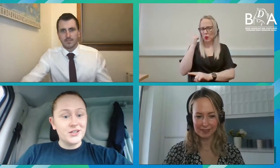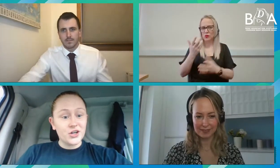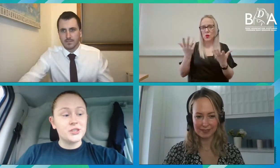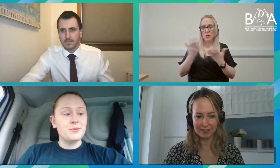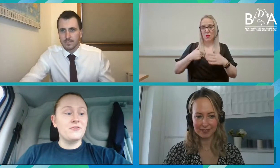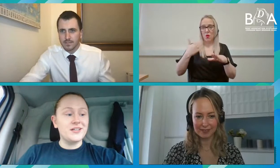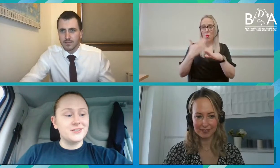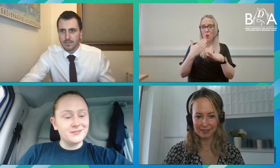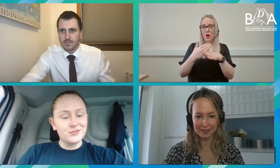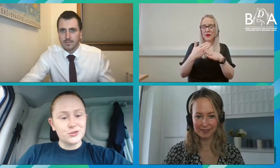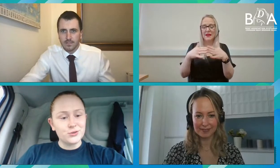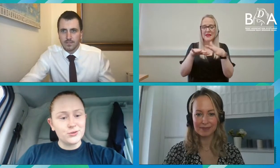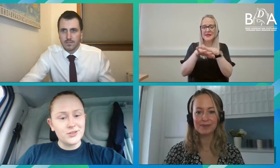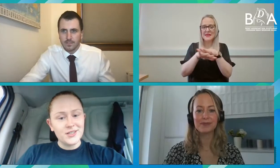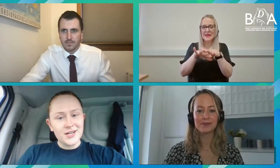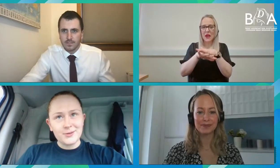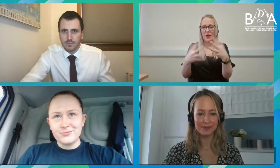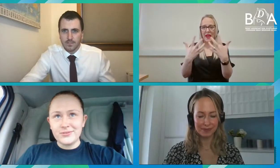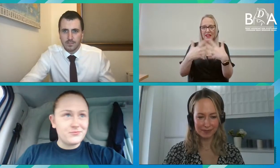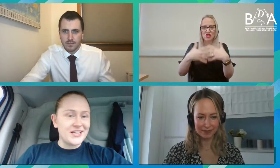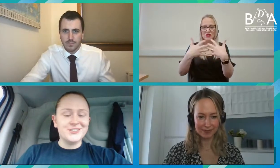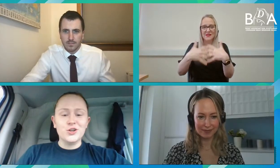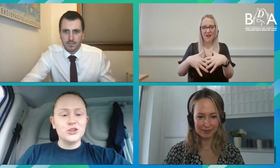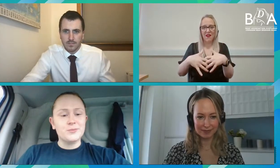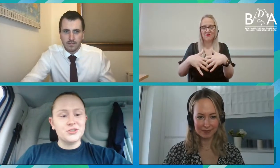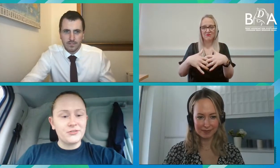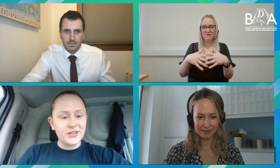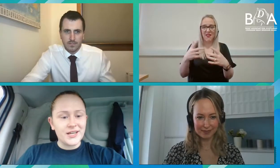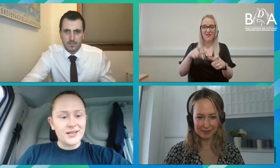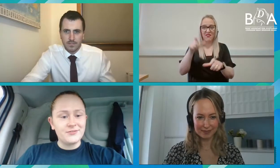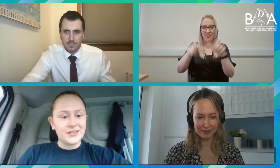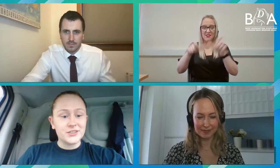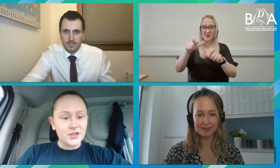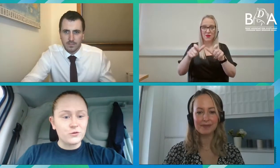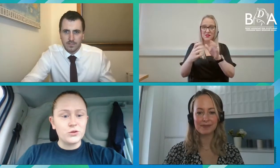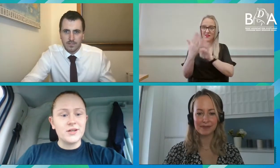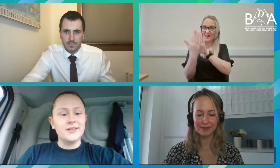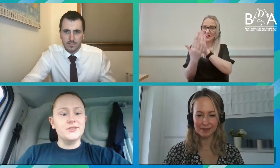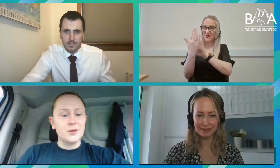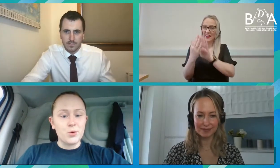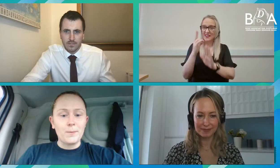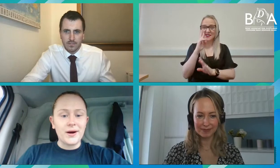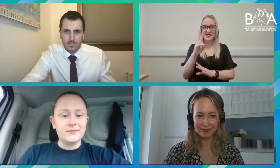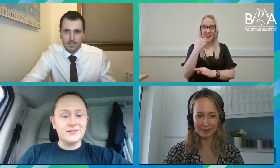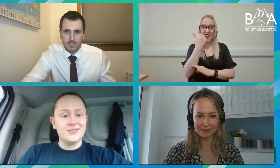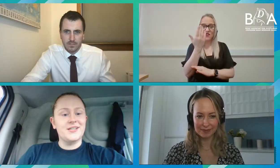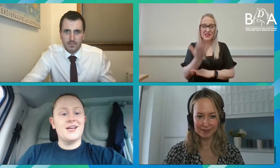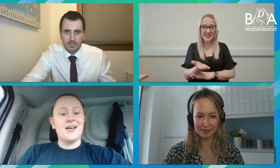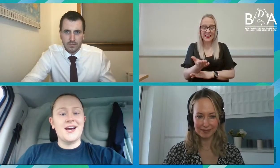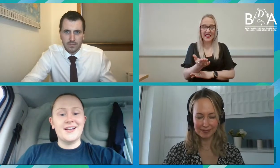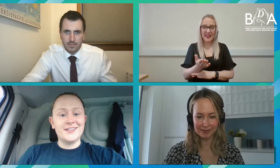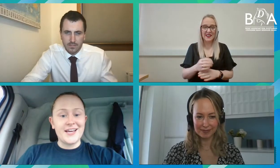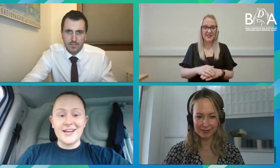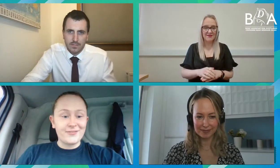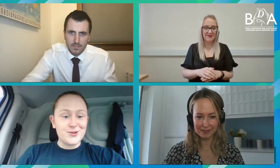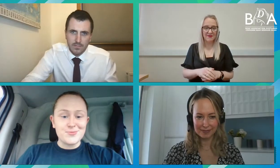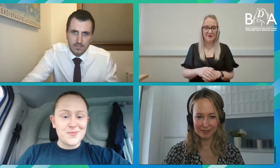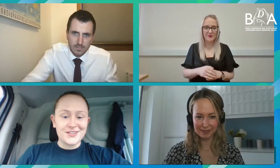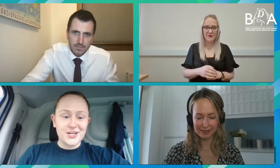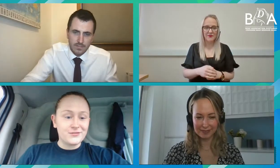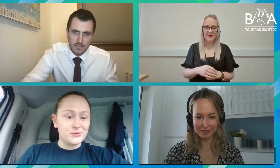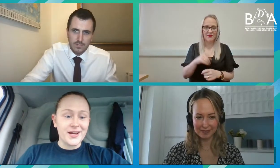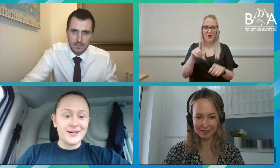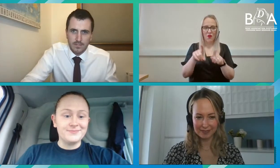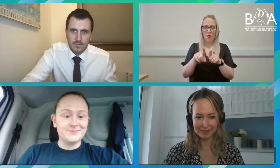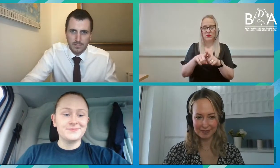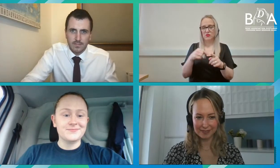engineer, customer facing. So I'm facing customers every day, fixing their phone lines, their broadband, and giving them the